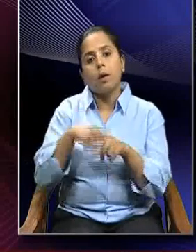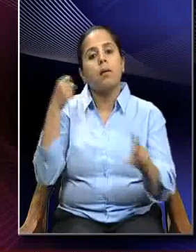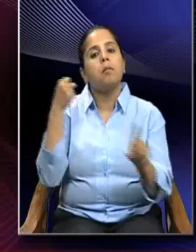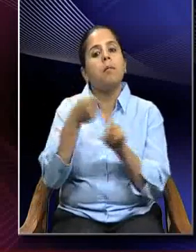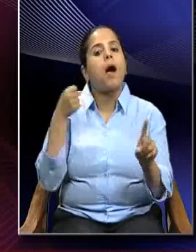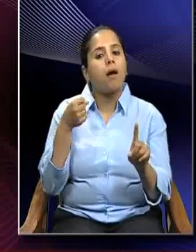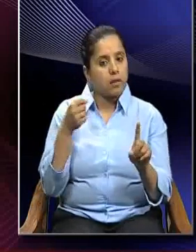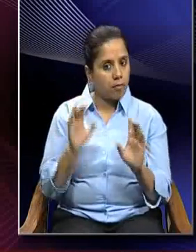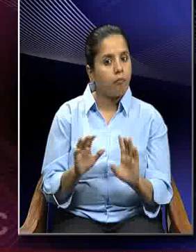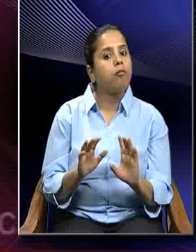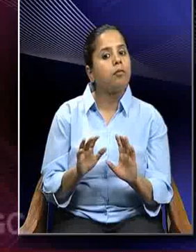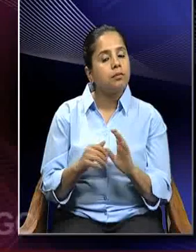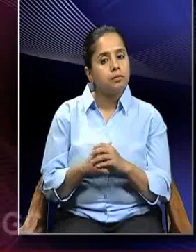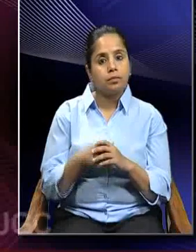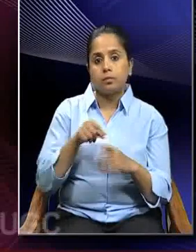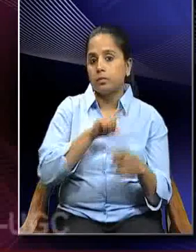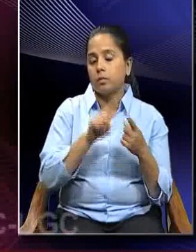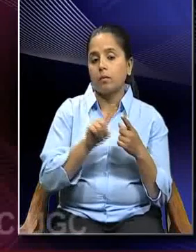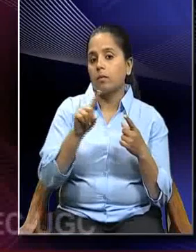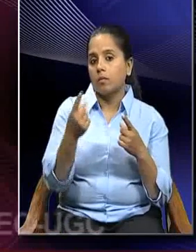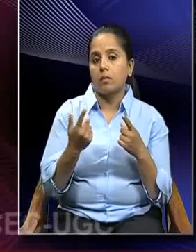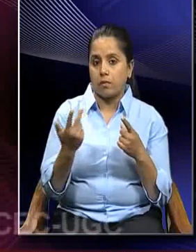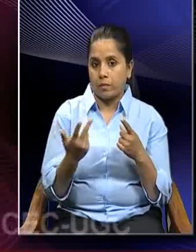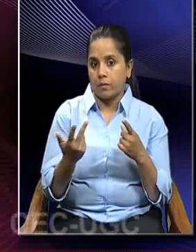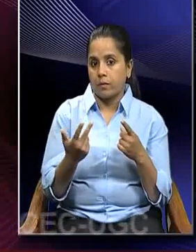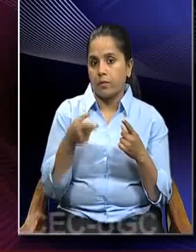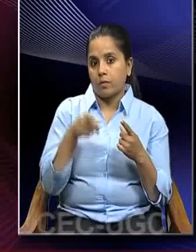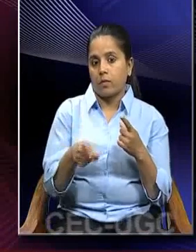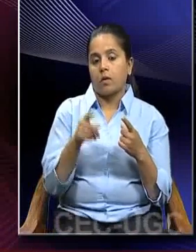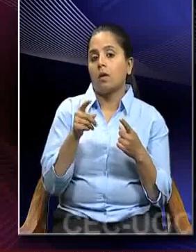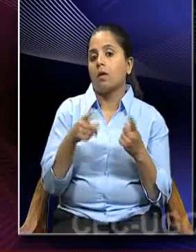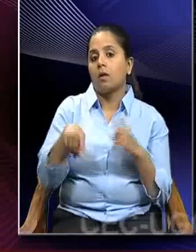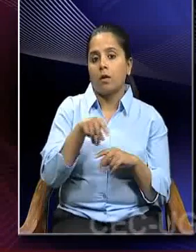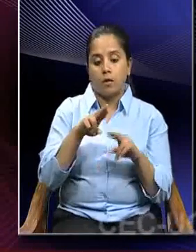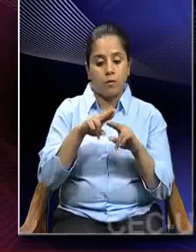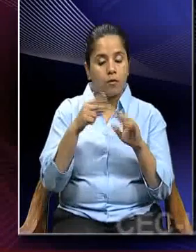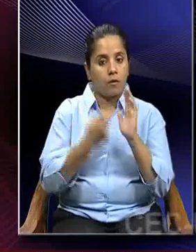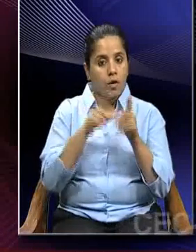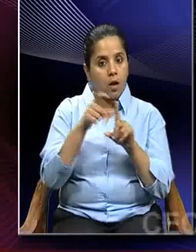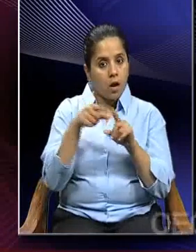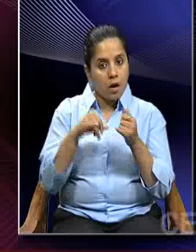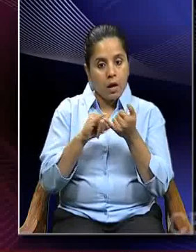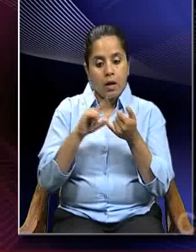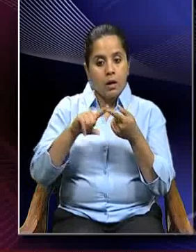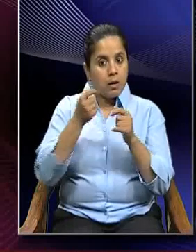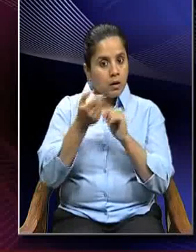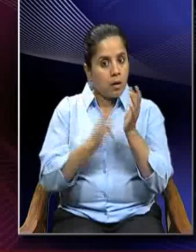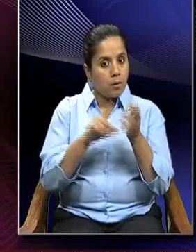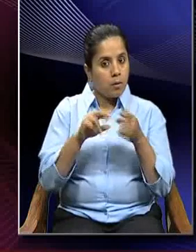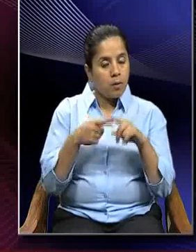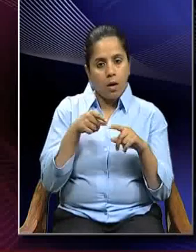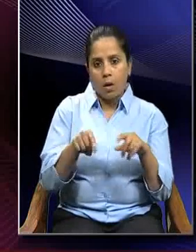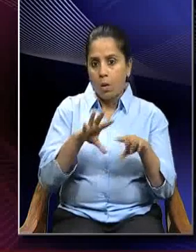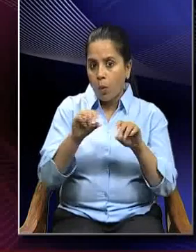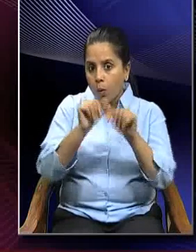impact. The first one is the Sigmund Freud's id, ego and superego model. We all know